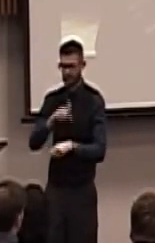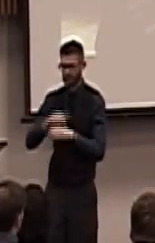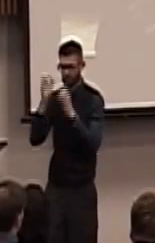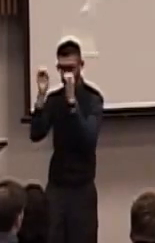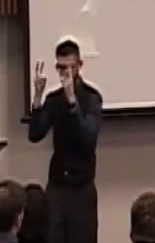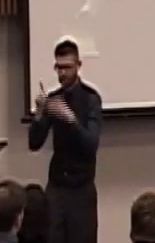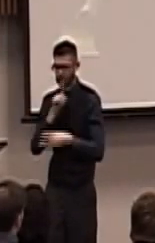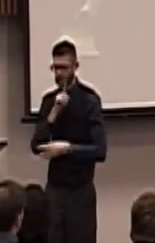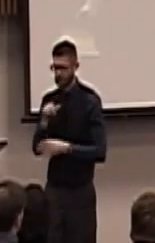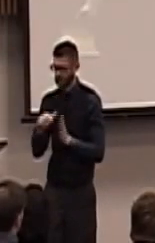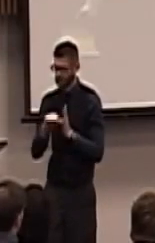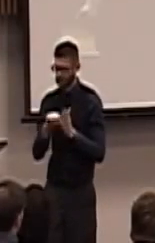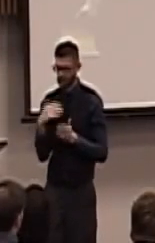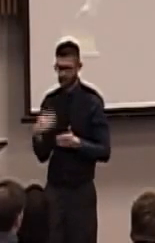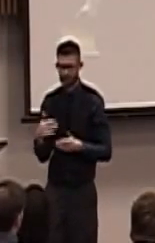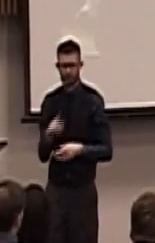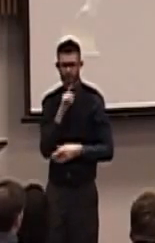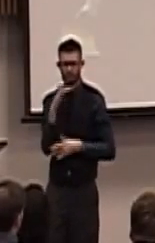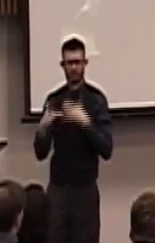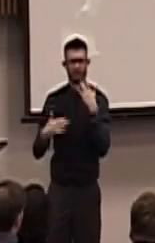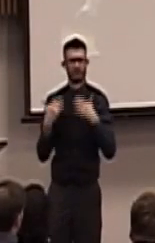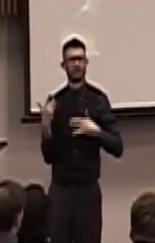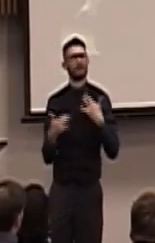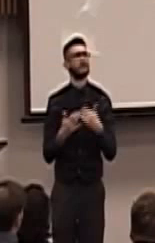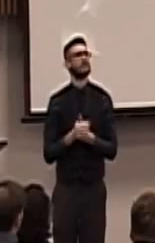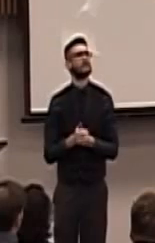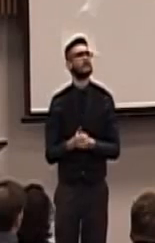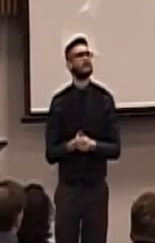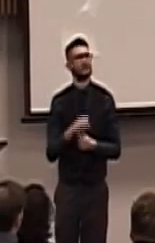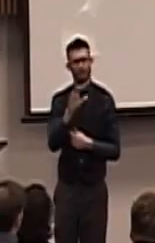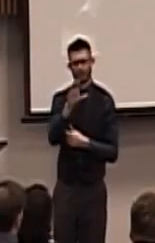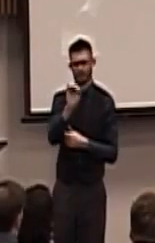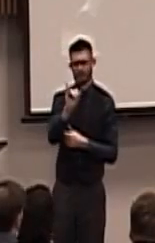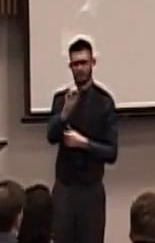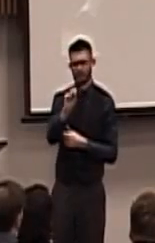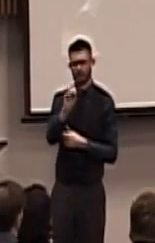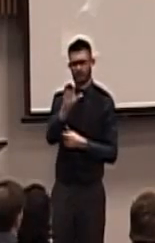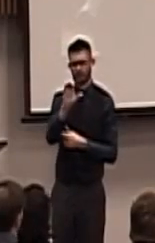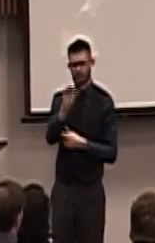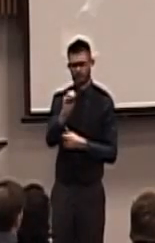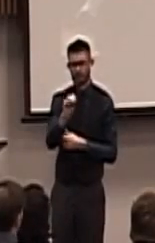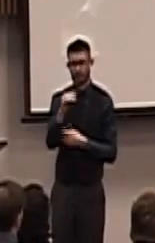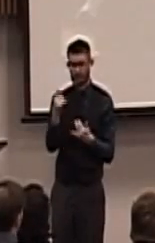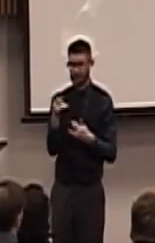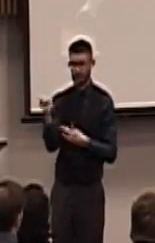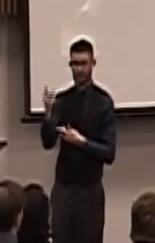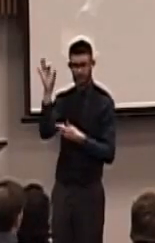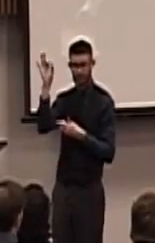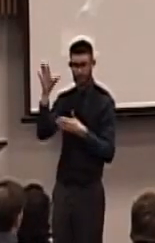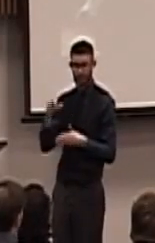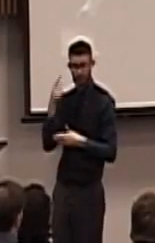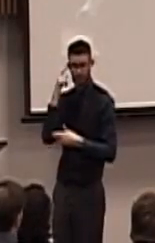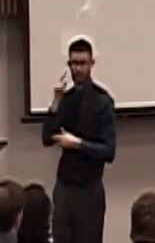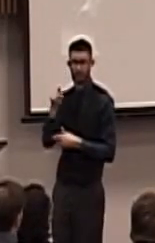brother. So exciting. Sisto as well, he's actually the preacher right now for the